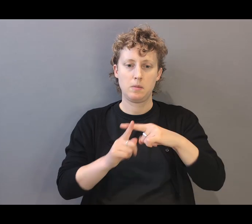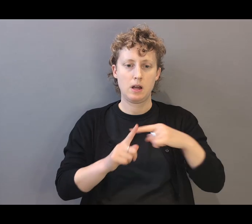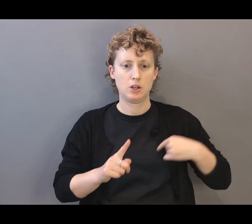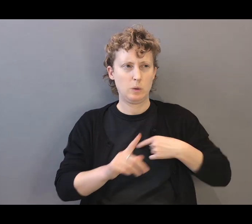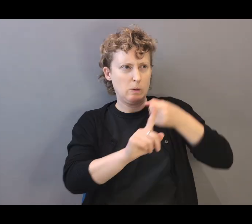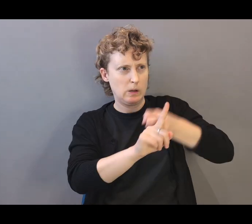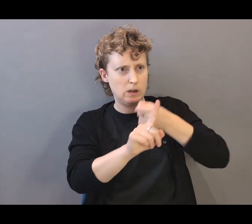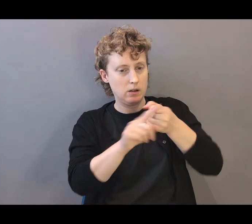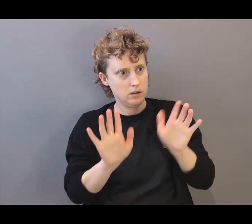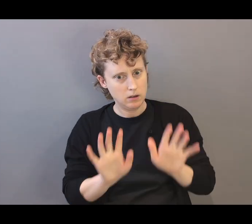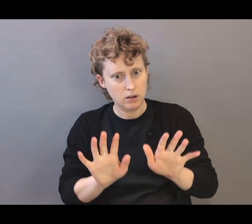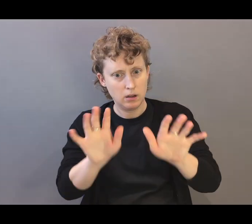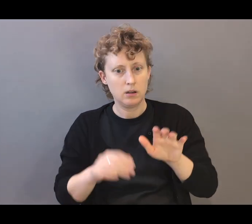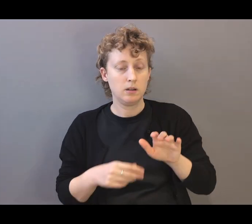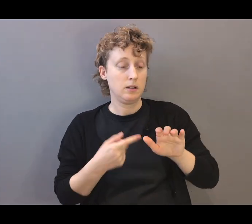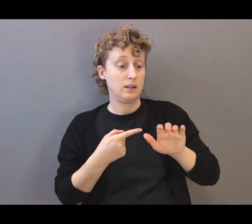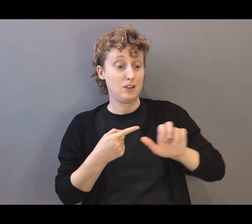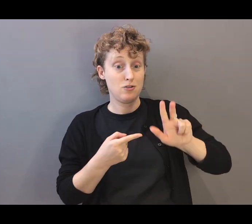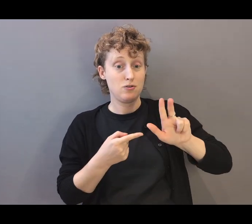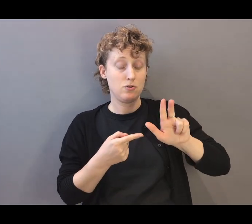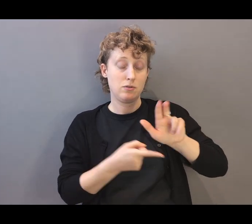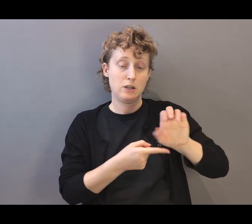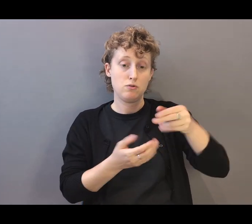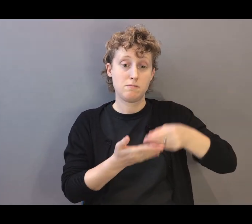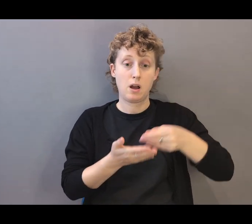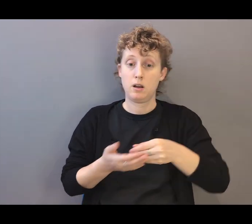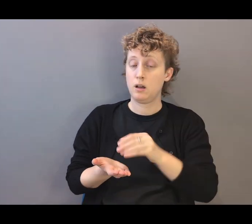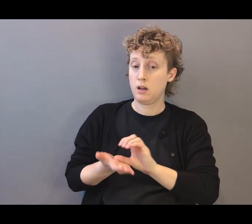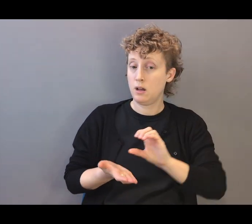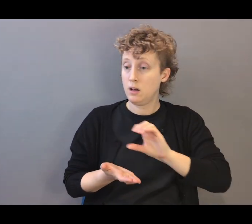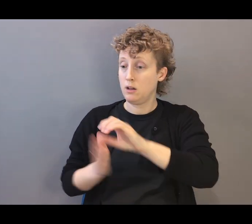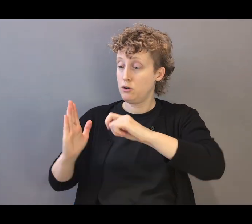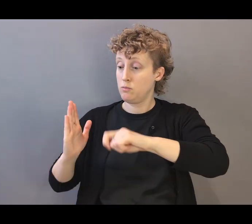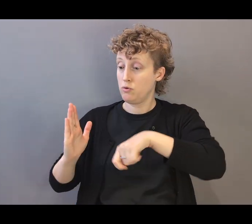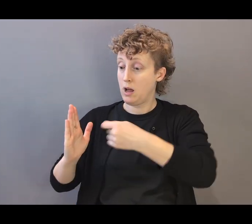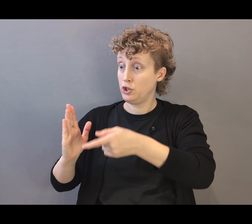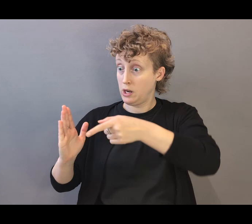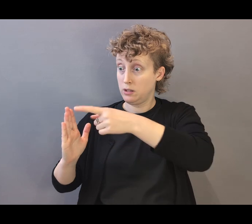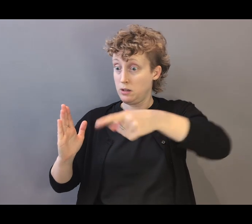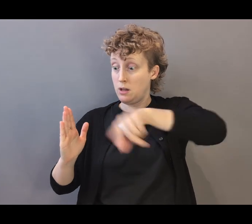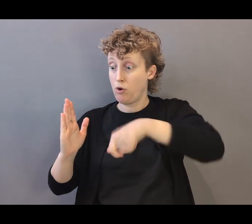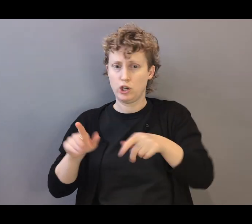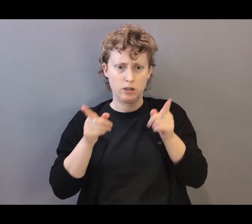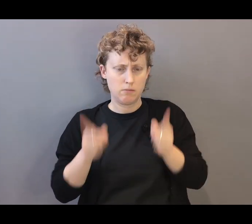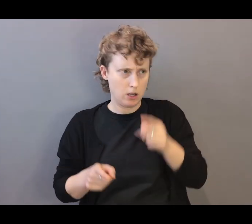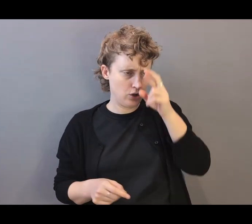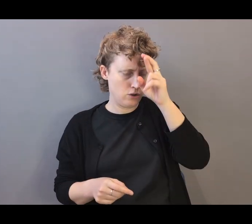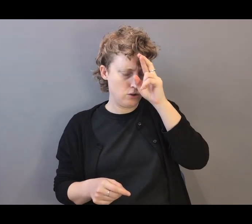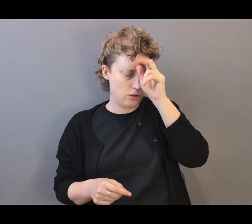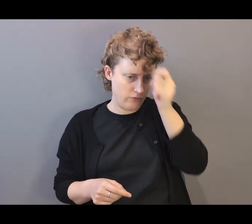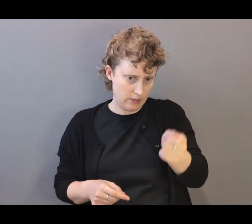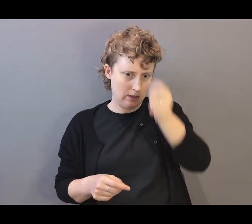really respect obligations in terms of the United Nations on Convention on the Rights of Persons with Disabilities and